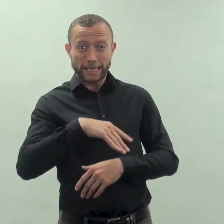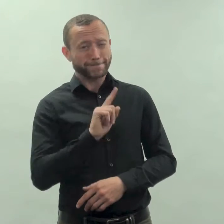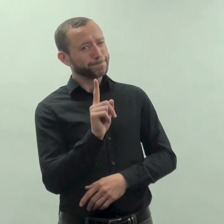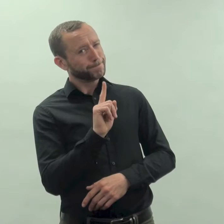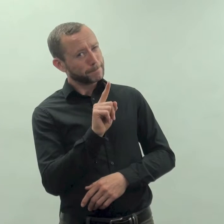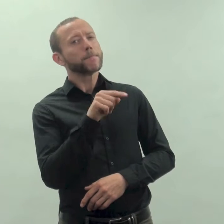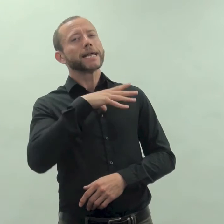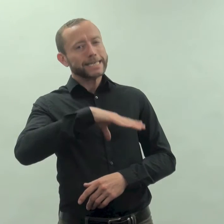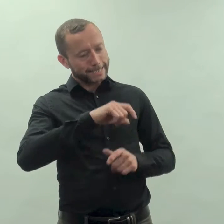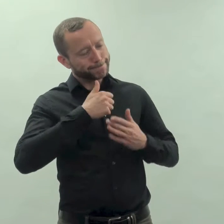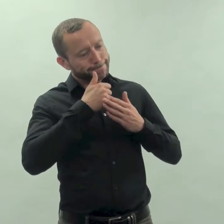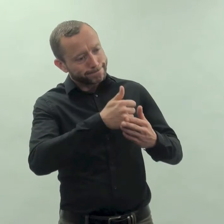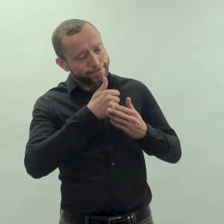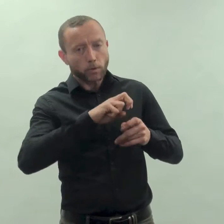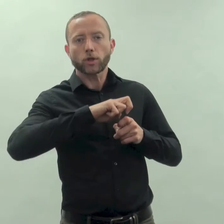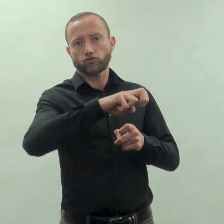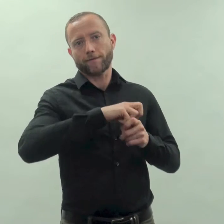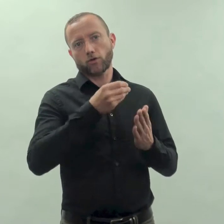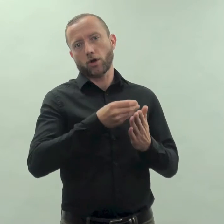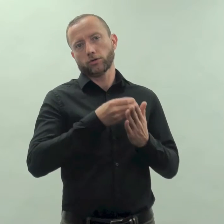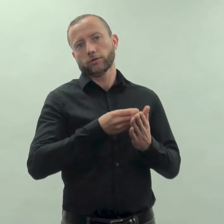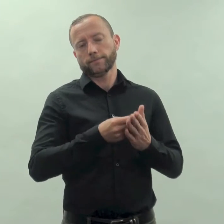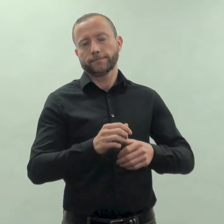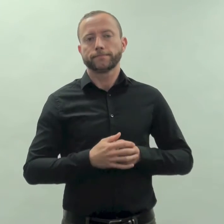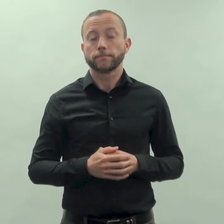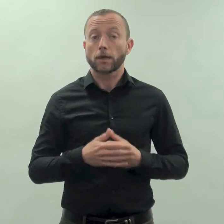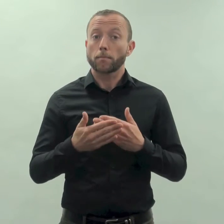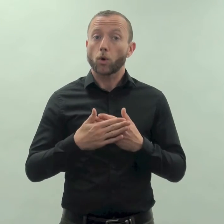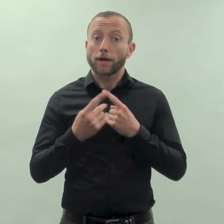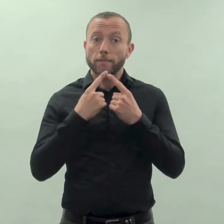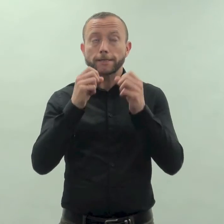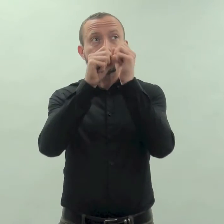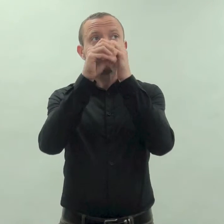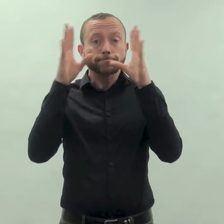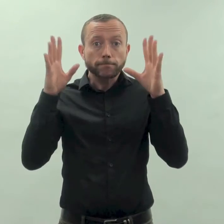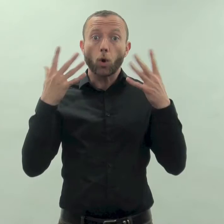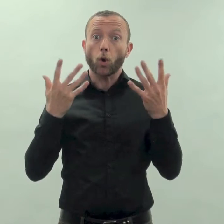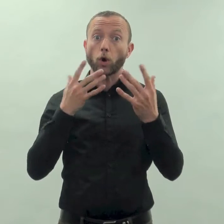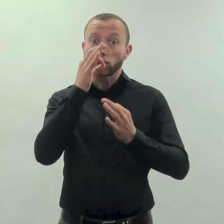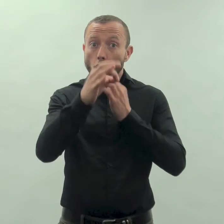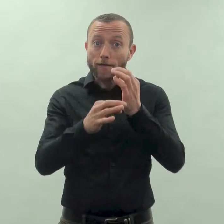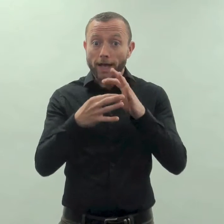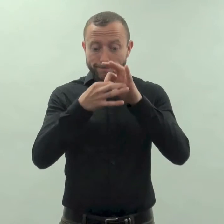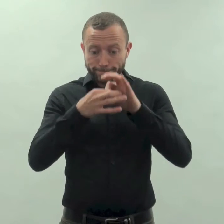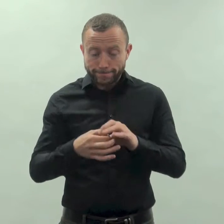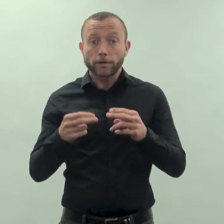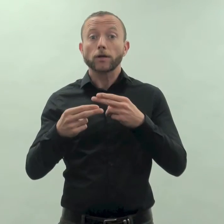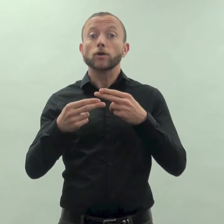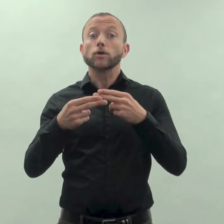medical need for ambulance transport, but who require assistance with their travel costs. For more information, please